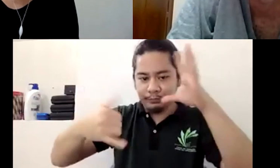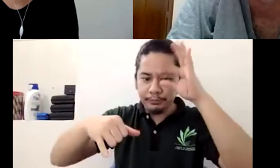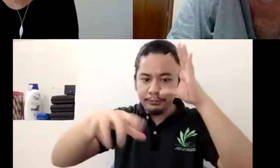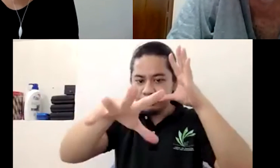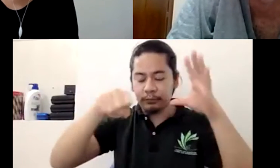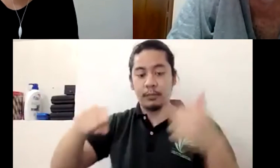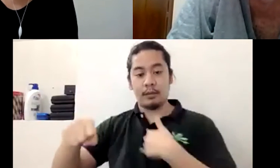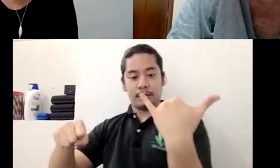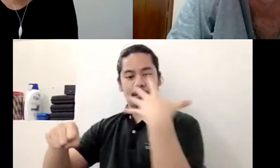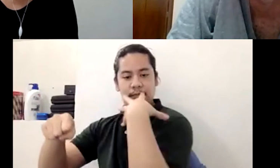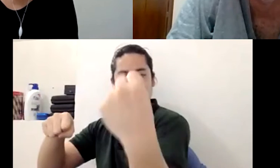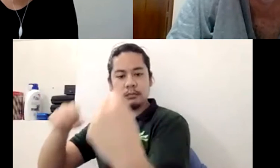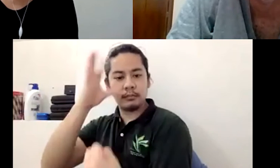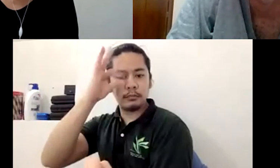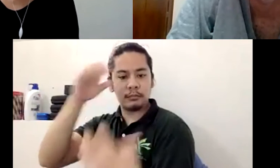Jasmine's